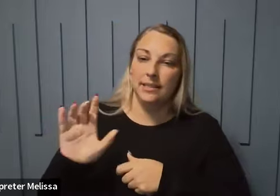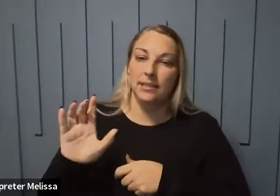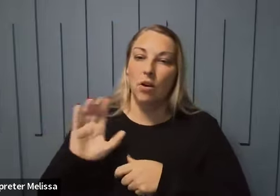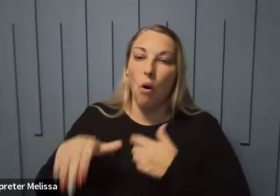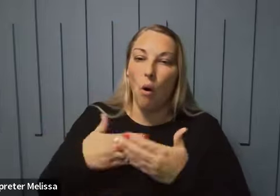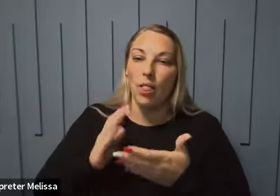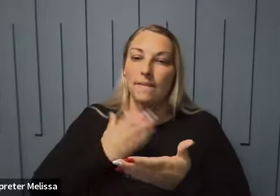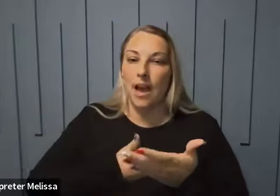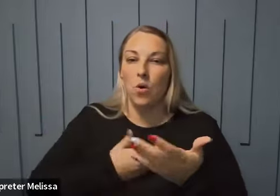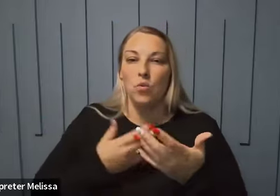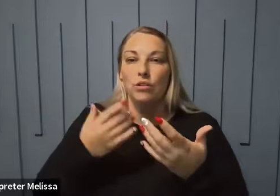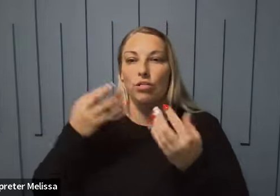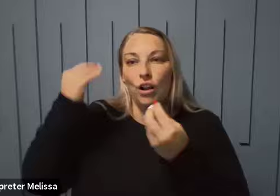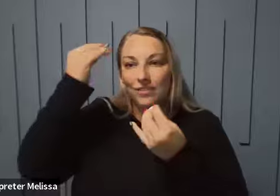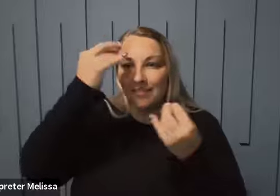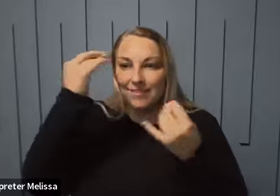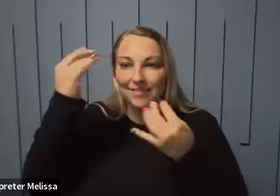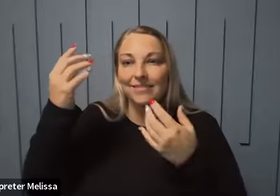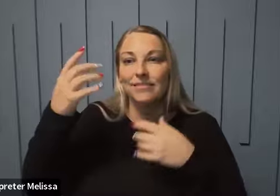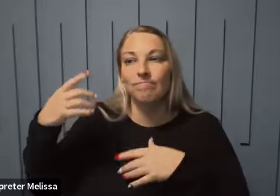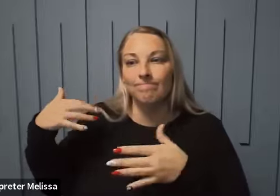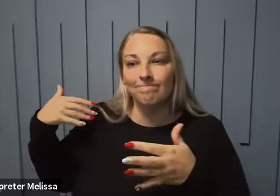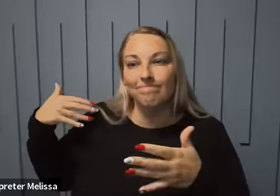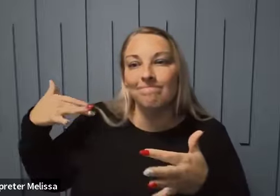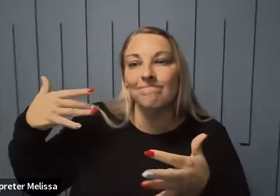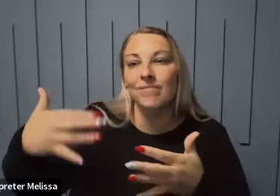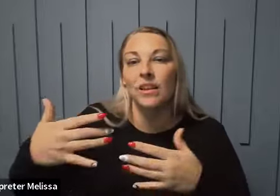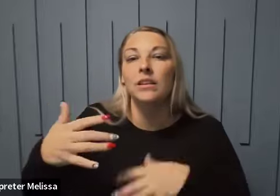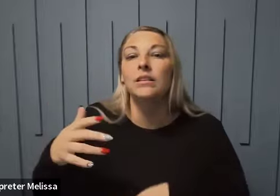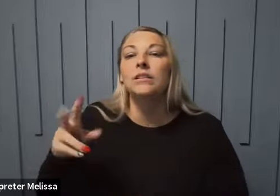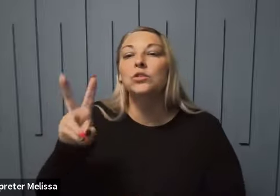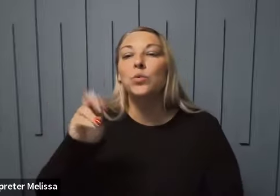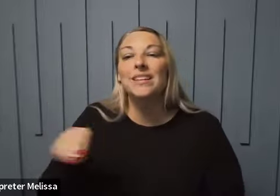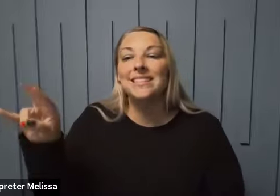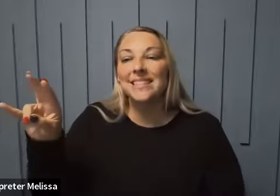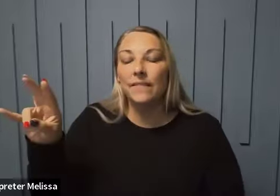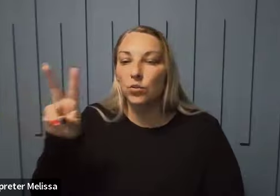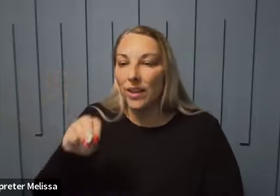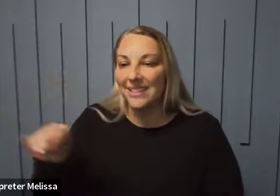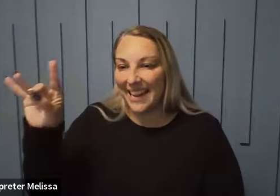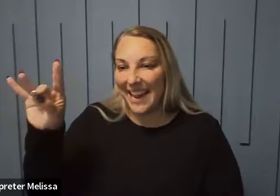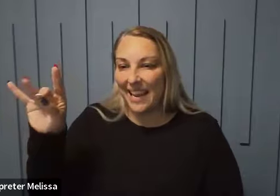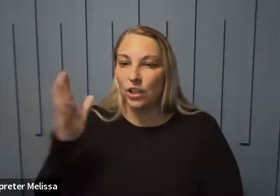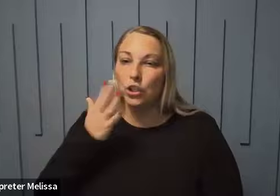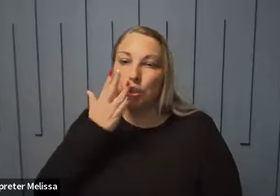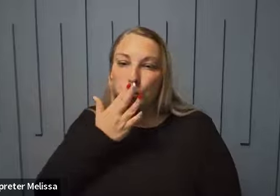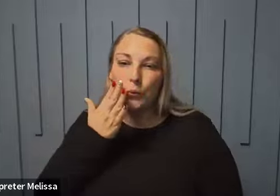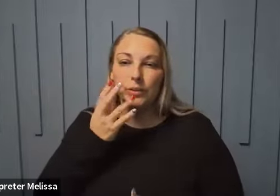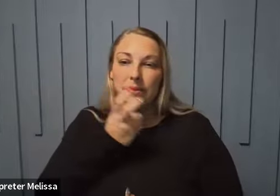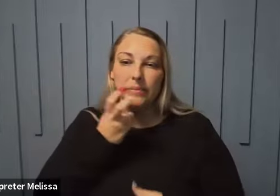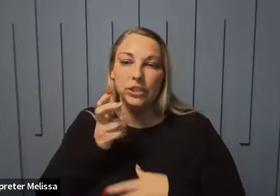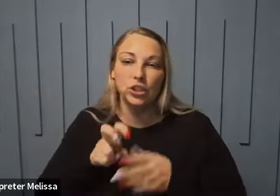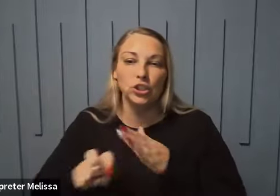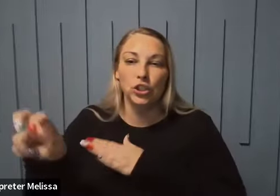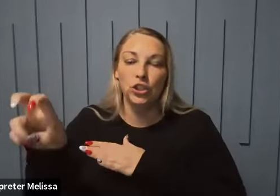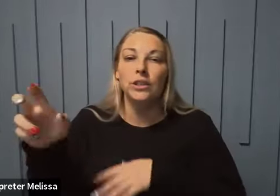places. So our cued speech journey started in 2007, 2008, and we started really using direct instruction